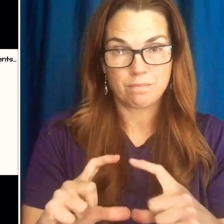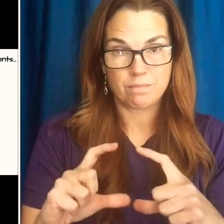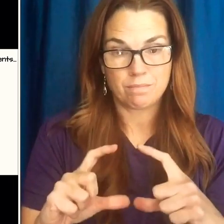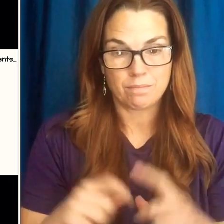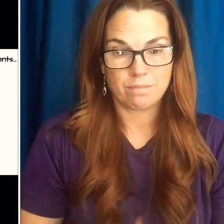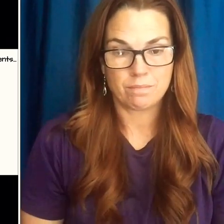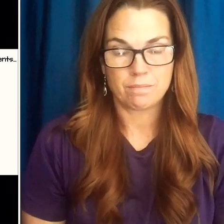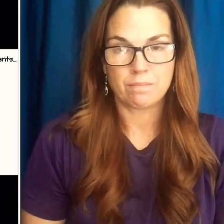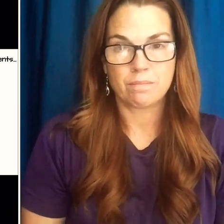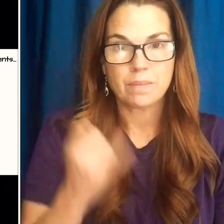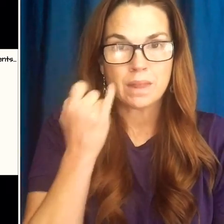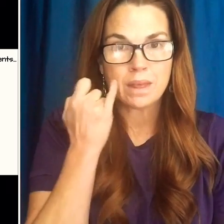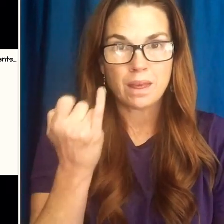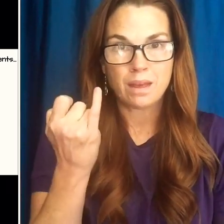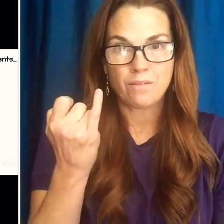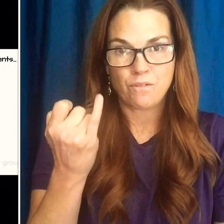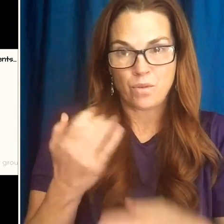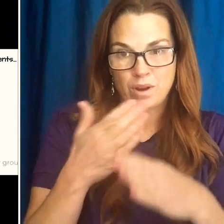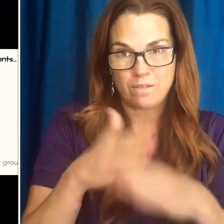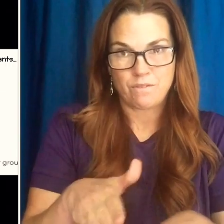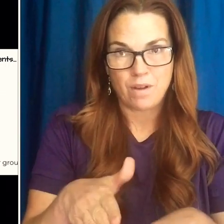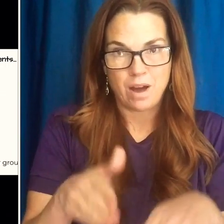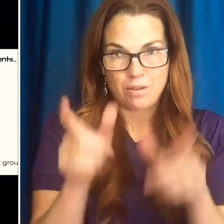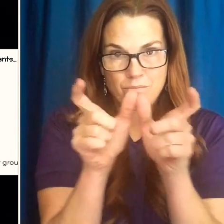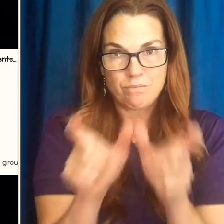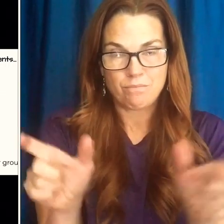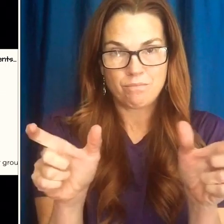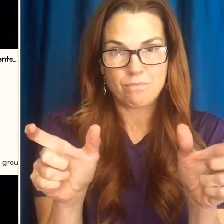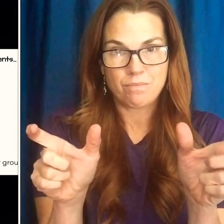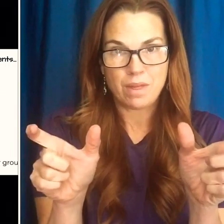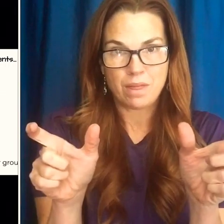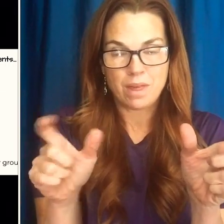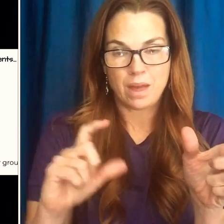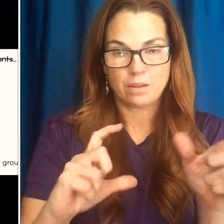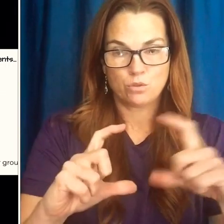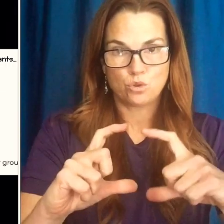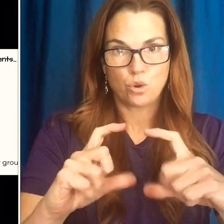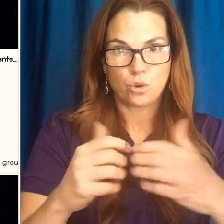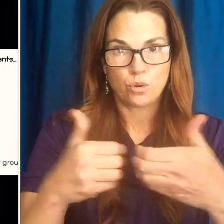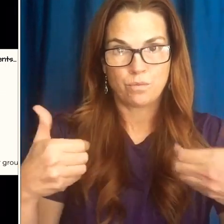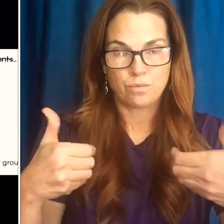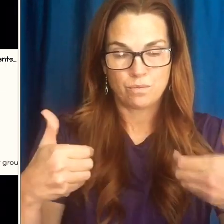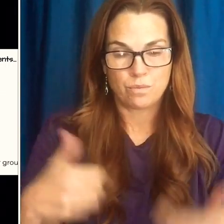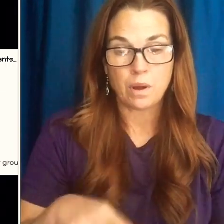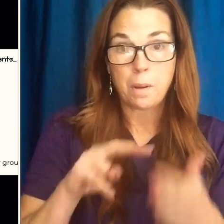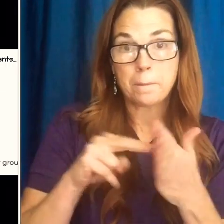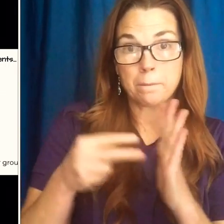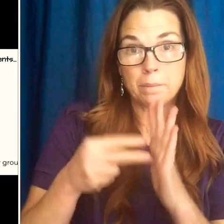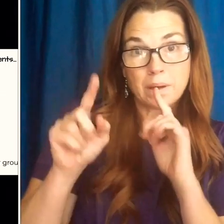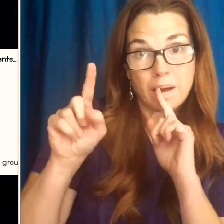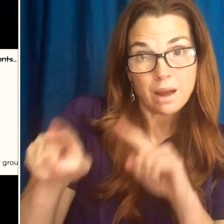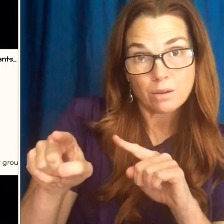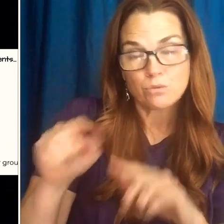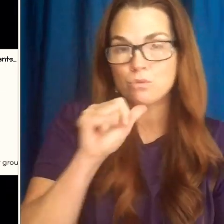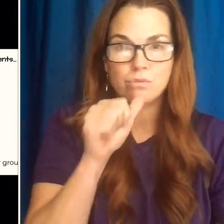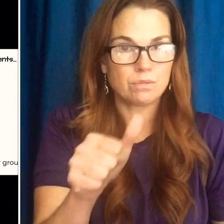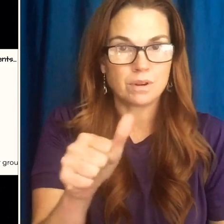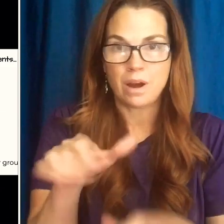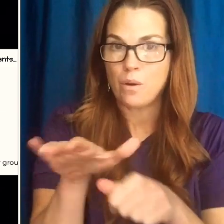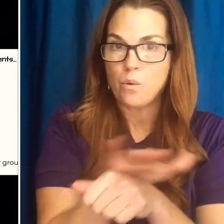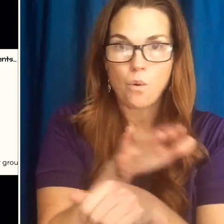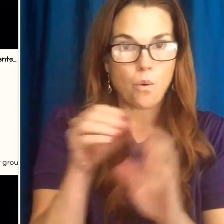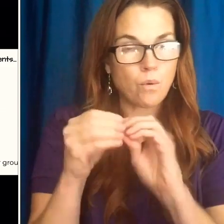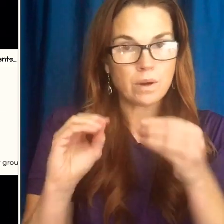be shared evenly between the groups. This means that the solution is not a whole number. It would be